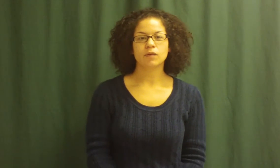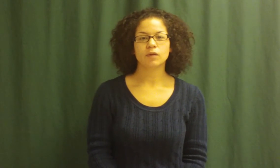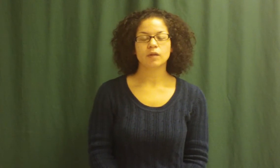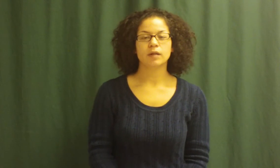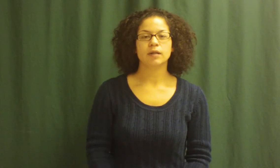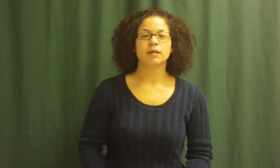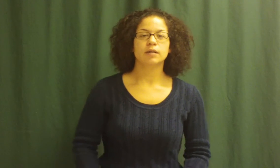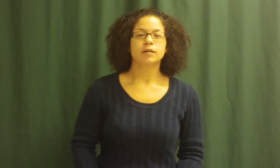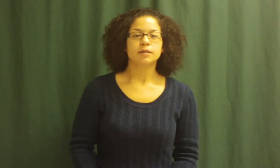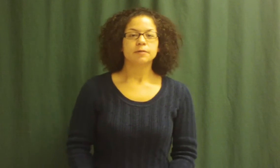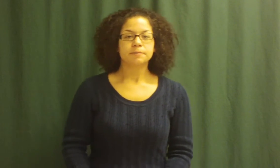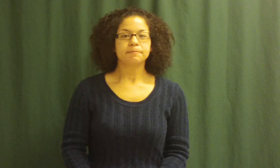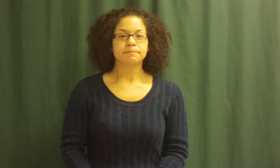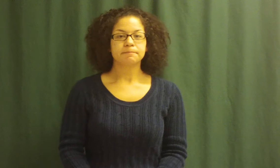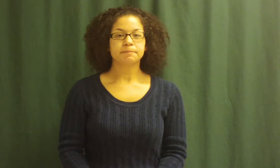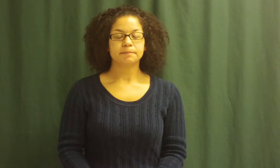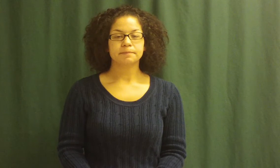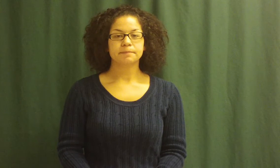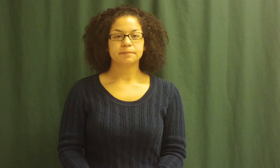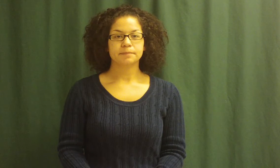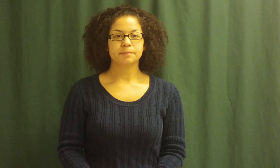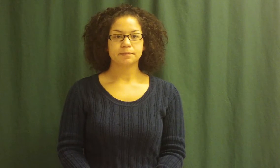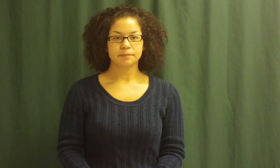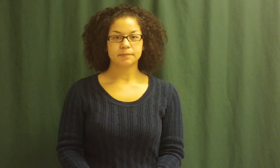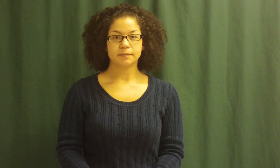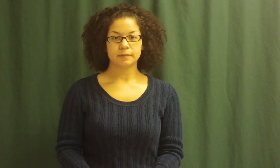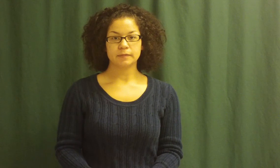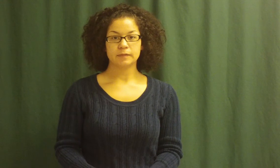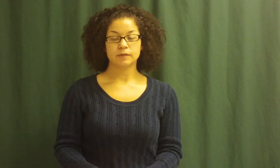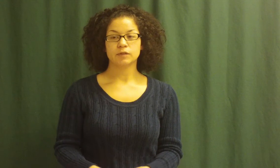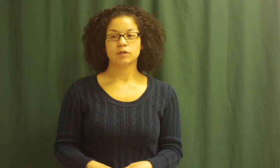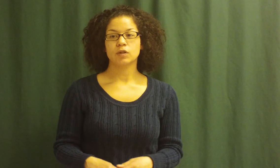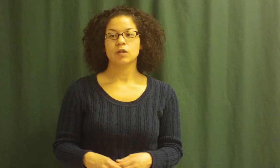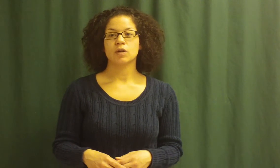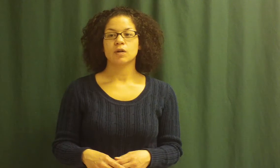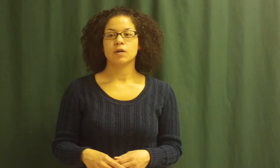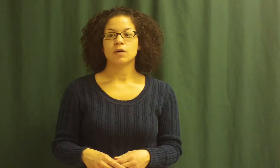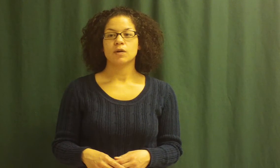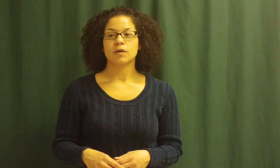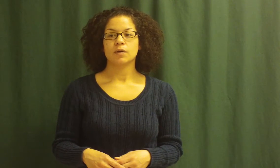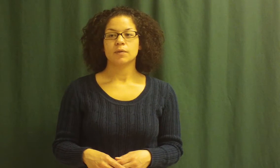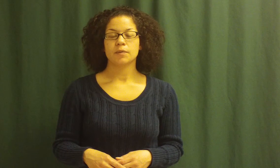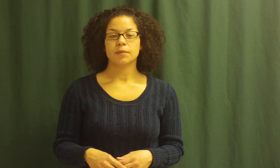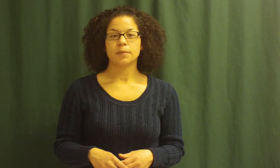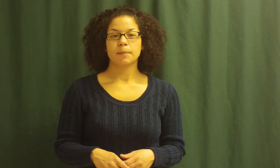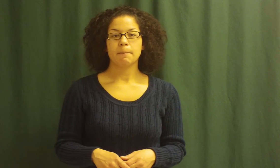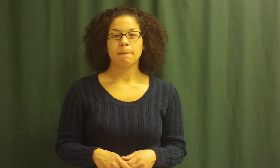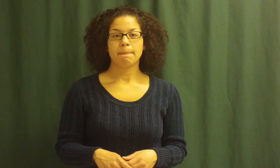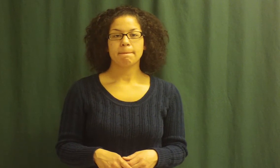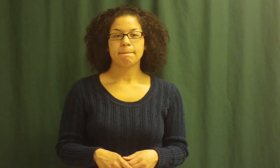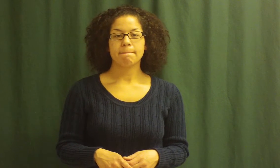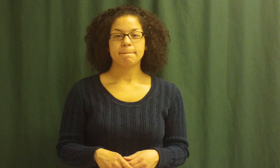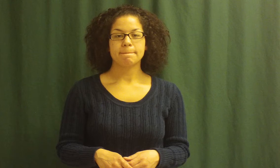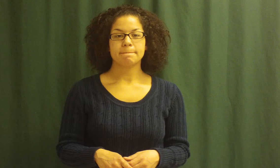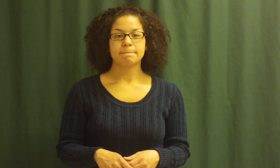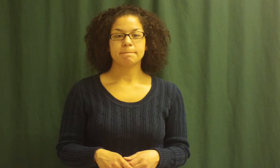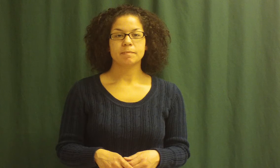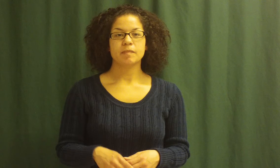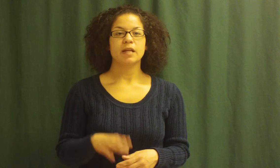cultural capital, which means the professional credentials, education.